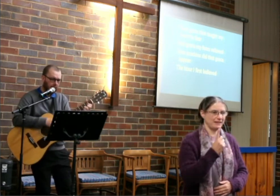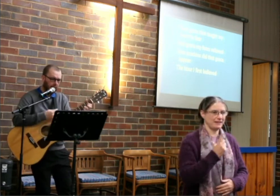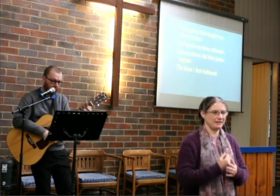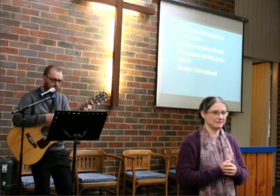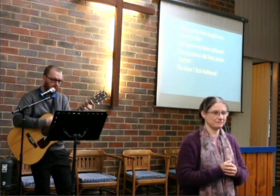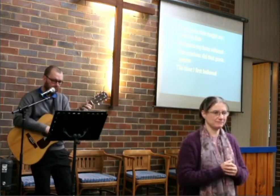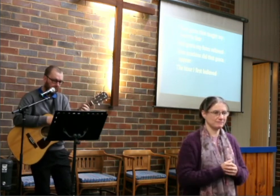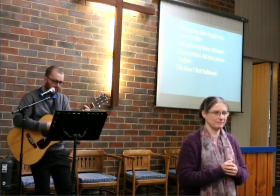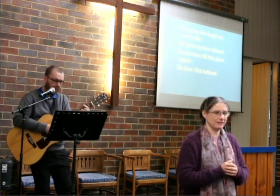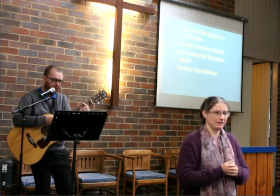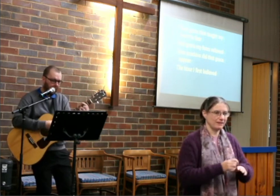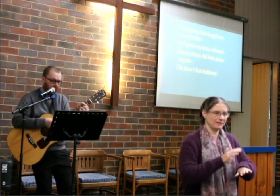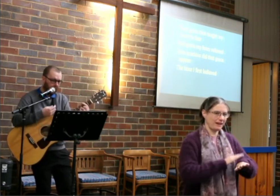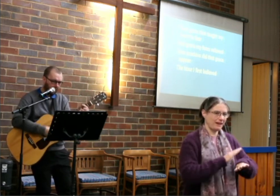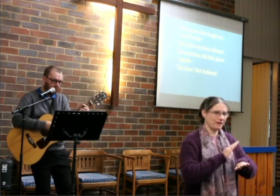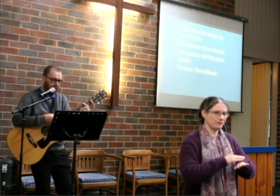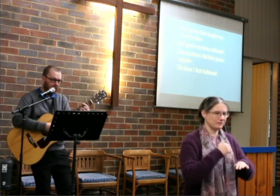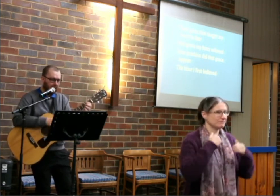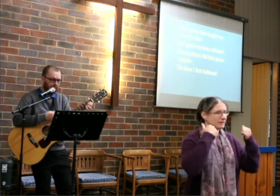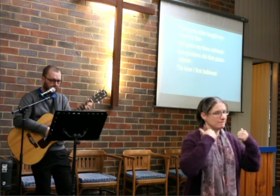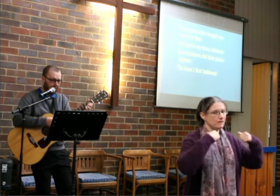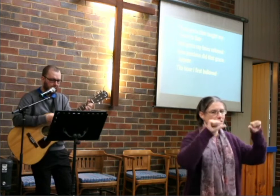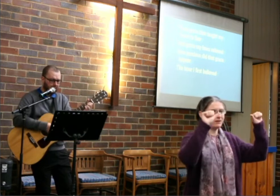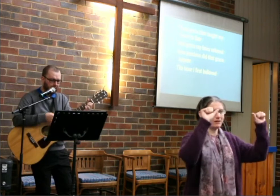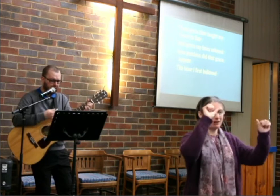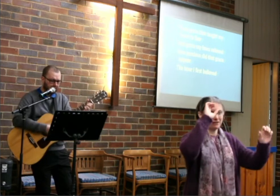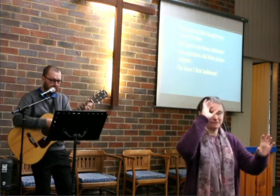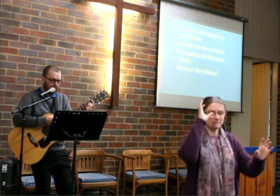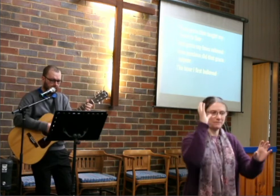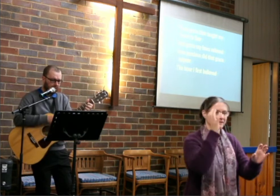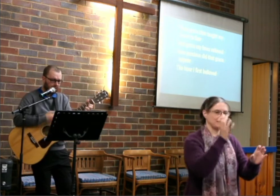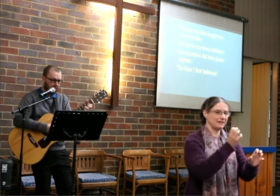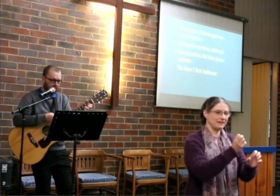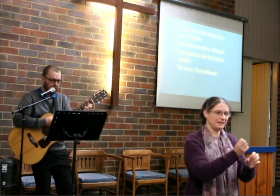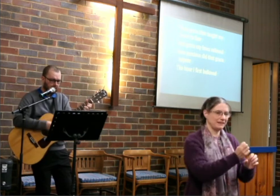appear, the hour I first